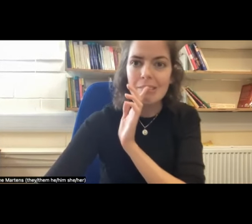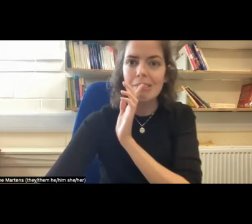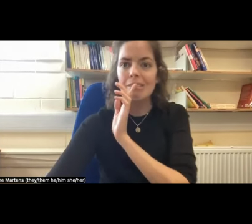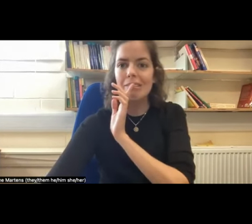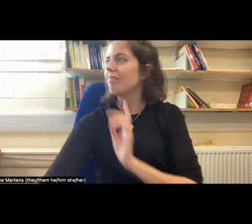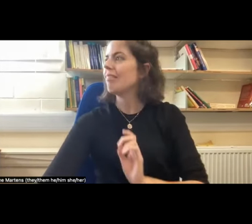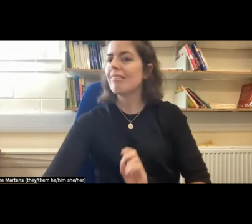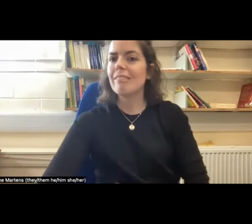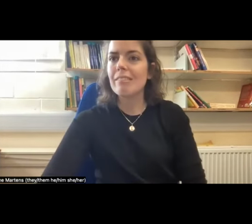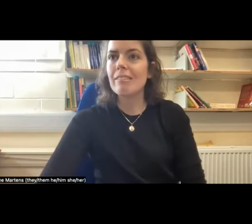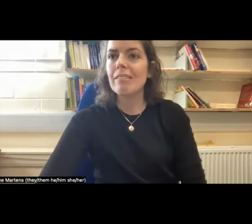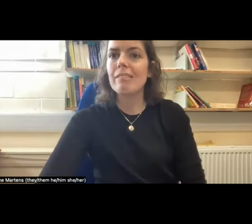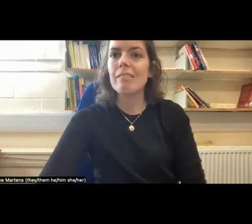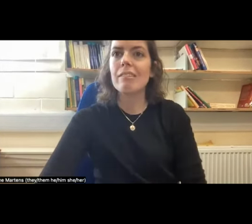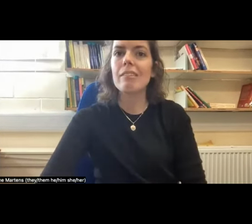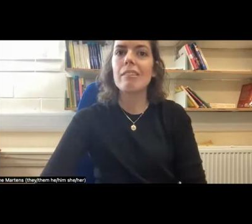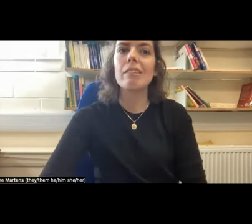notes.